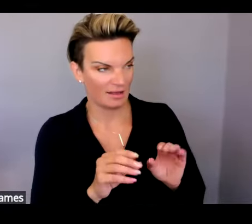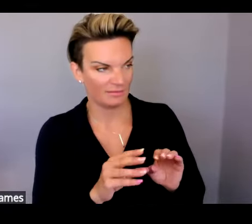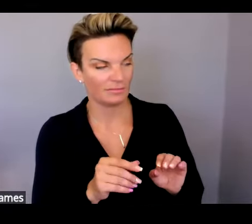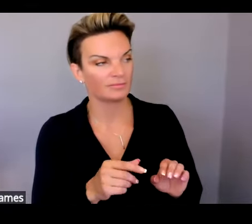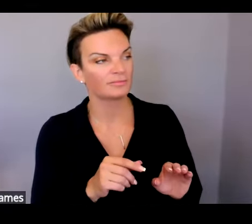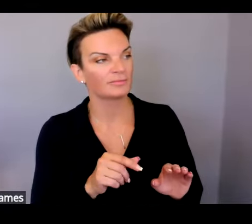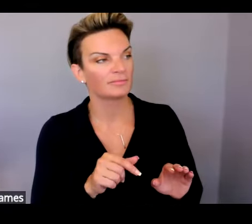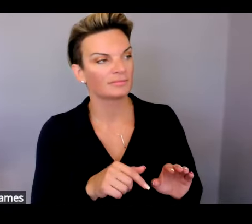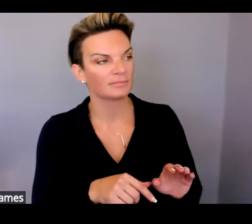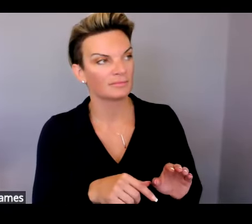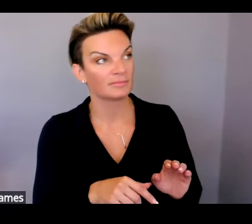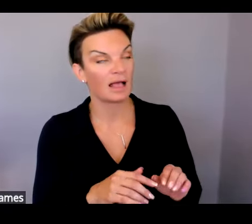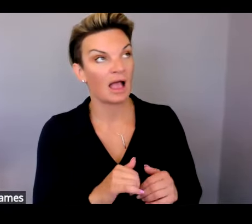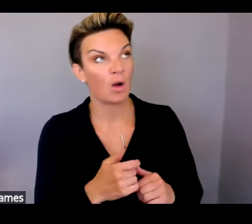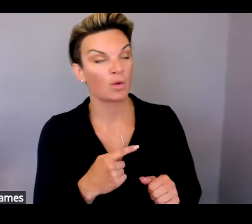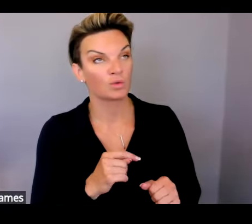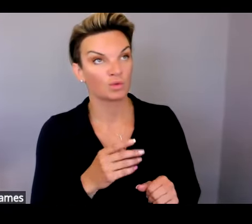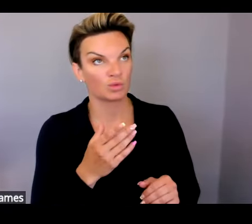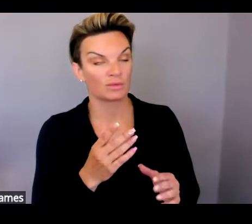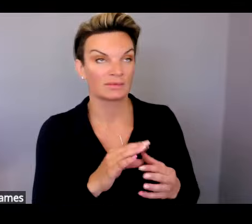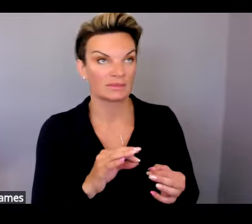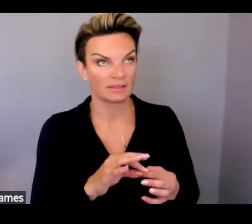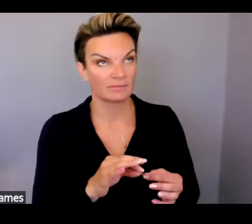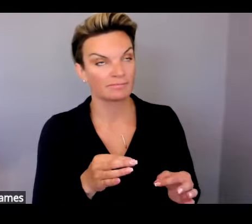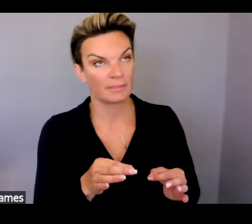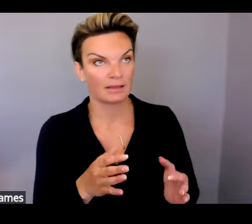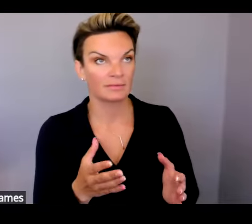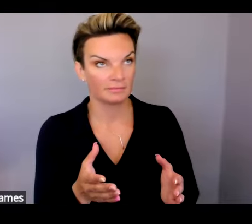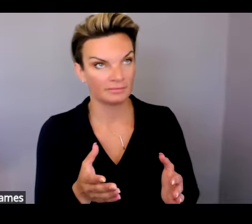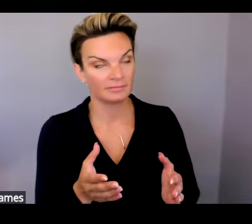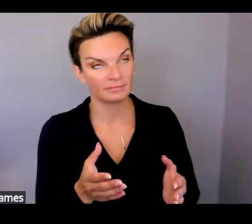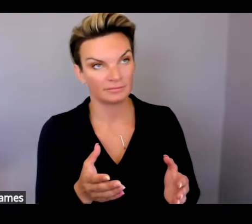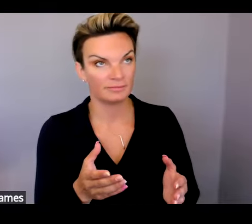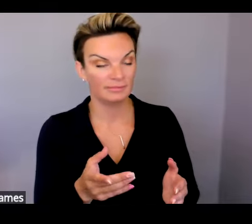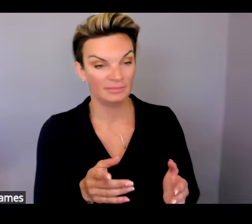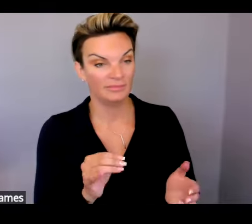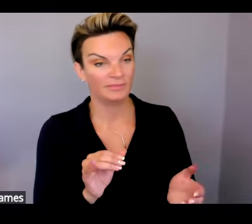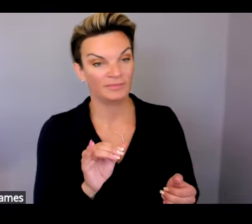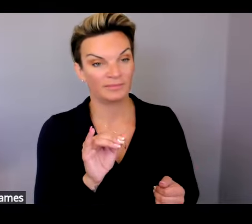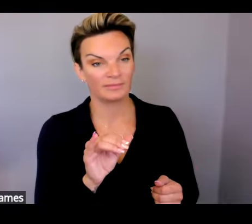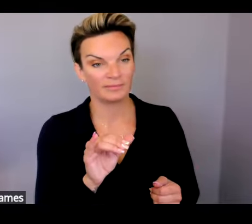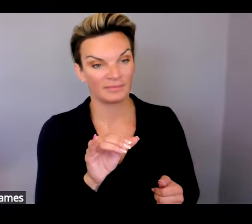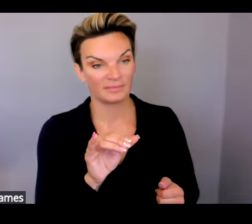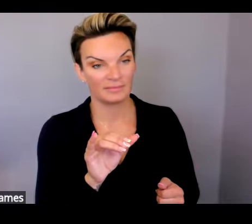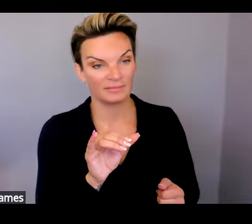I'm trying to think of how best to explain it. So that's, I would say,